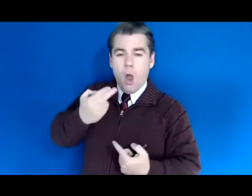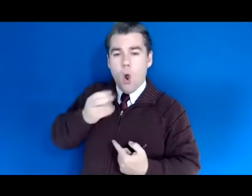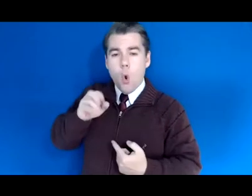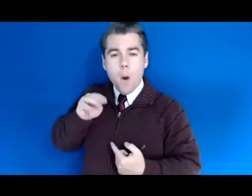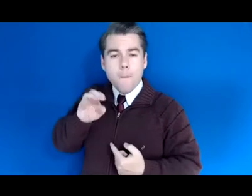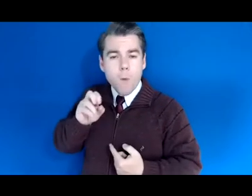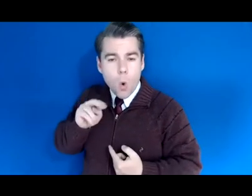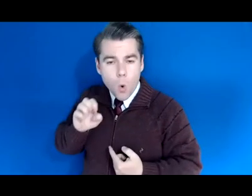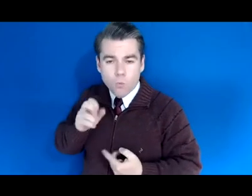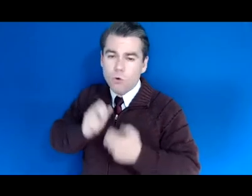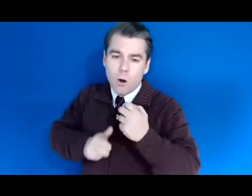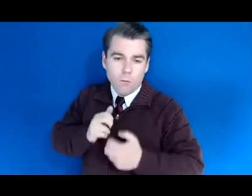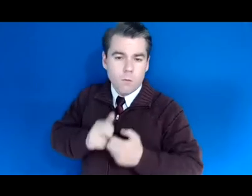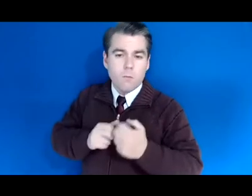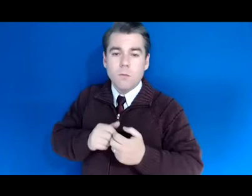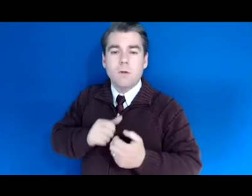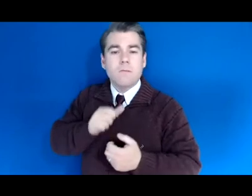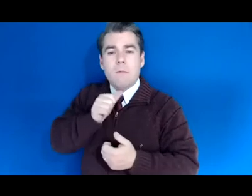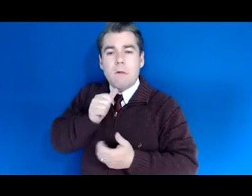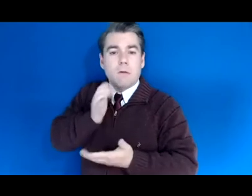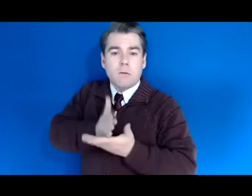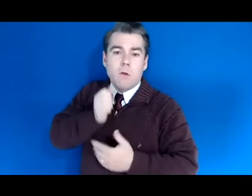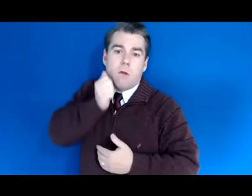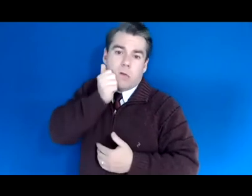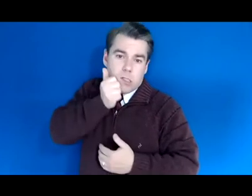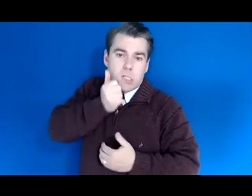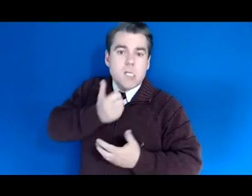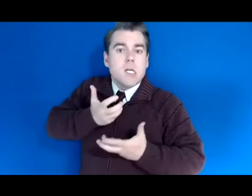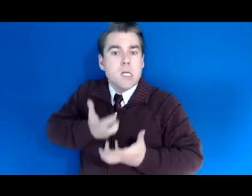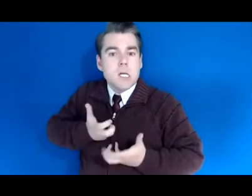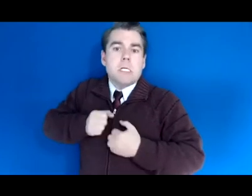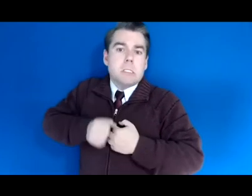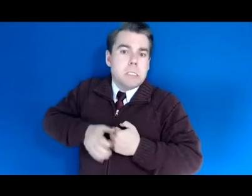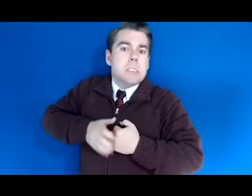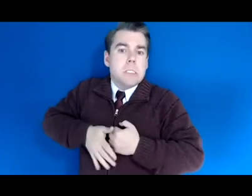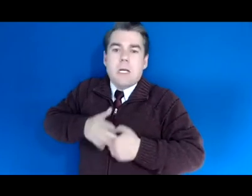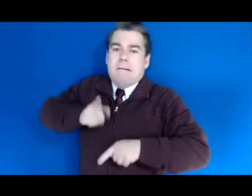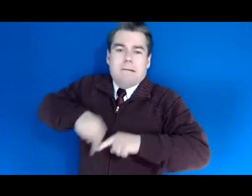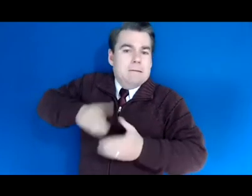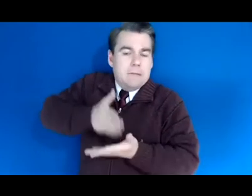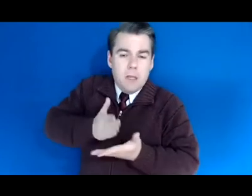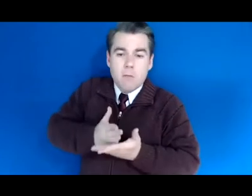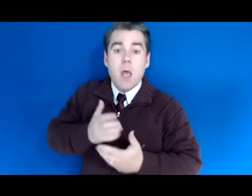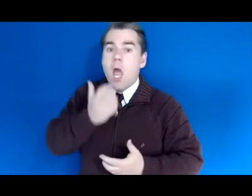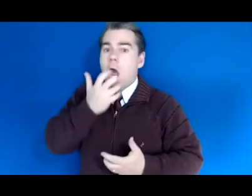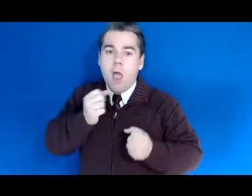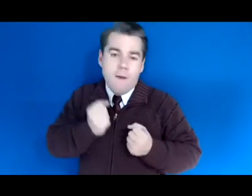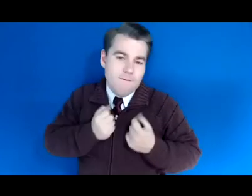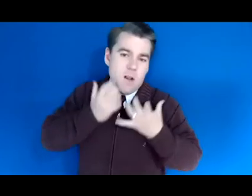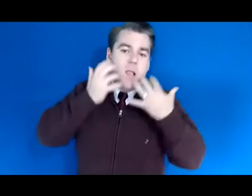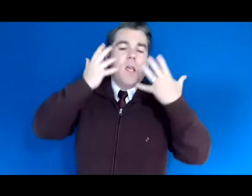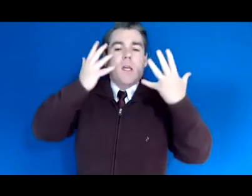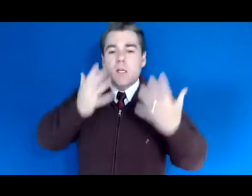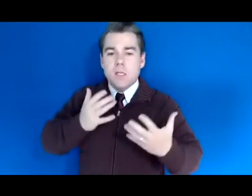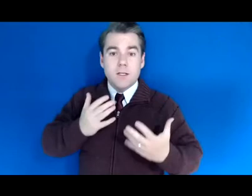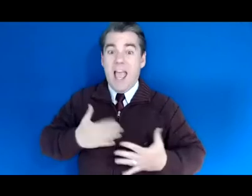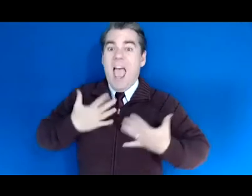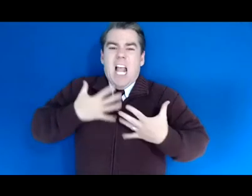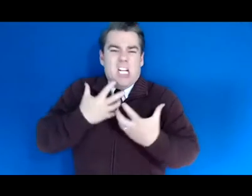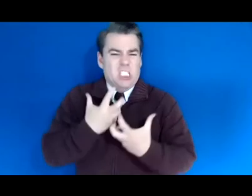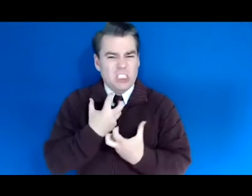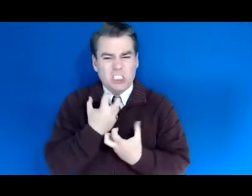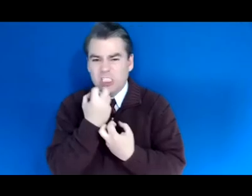unsustained, unstoppable periods, lack of libido, hot flashes, mood swings,